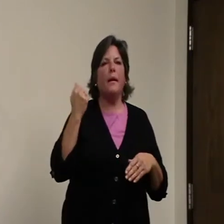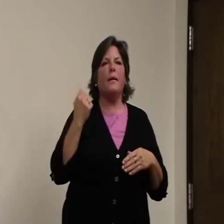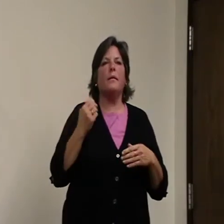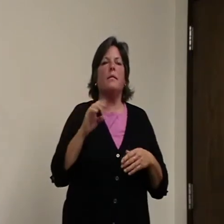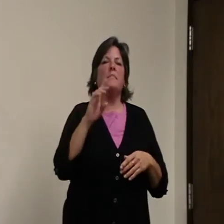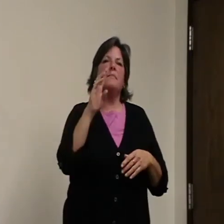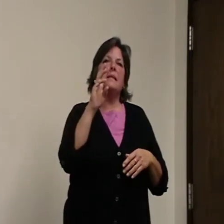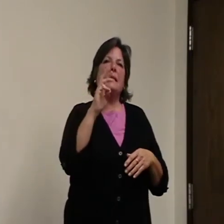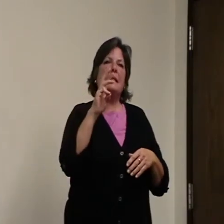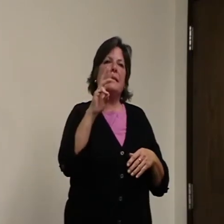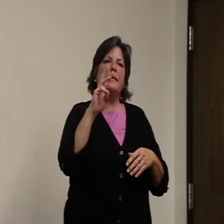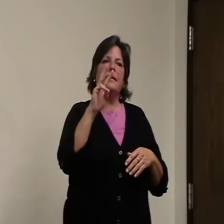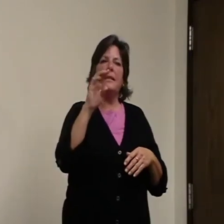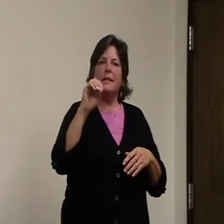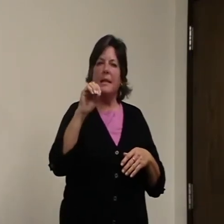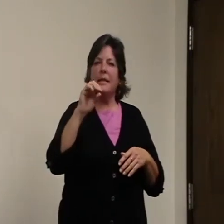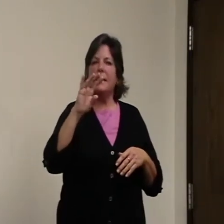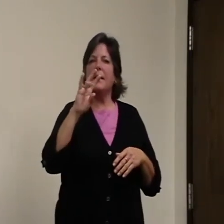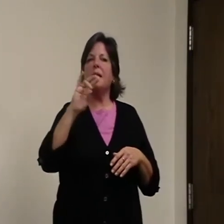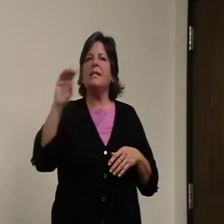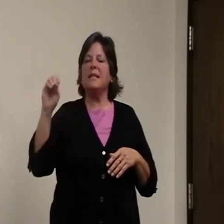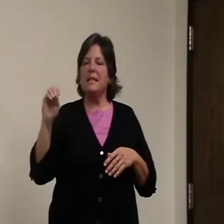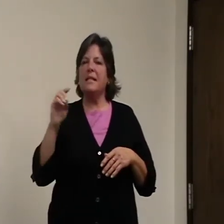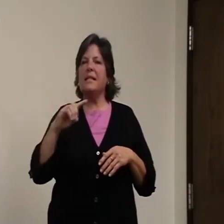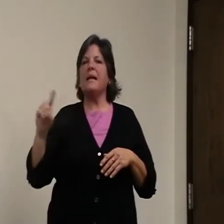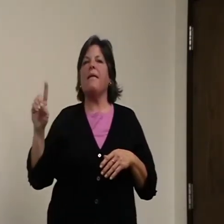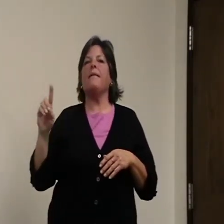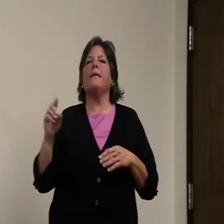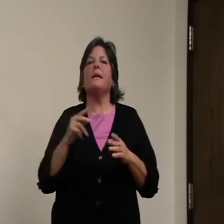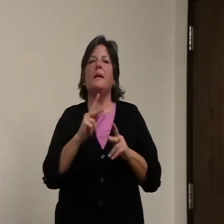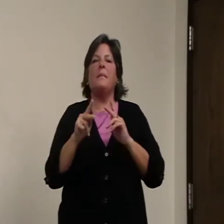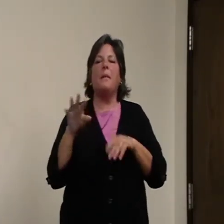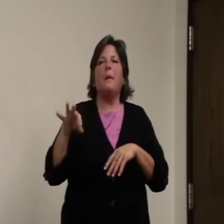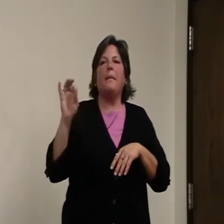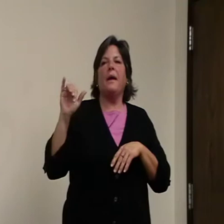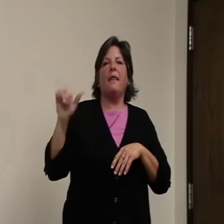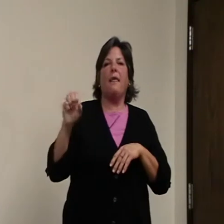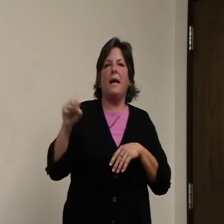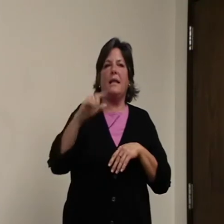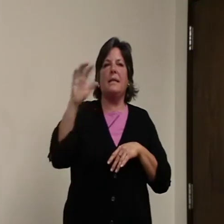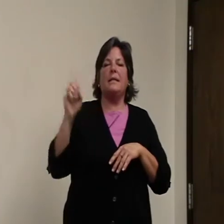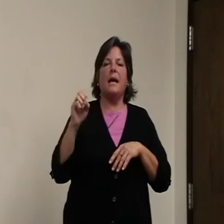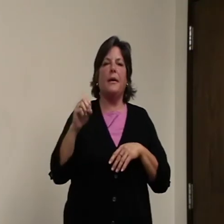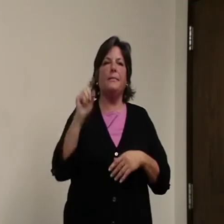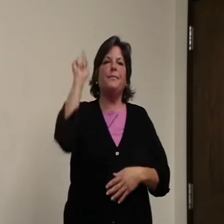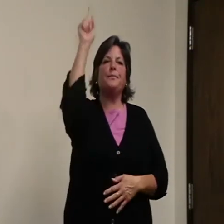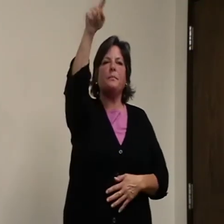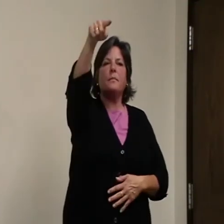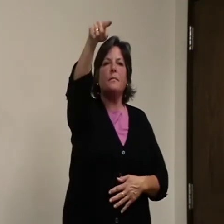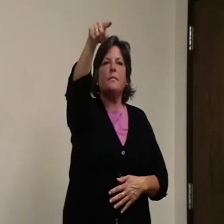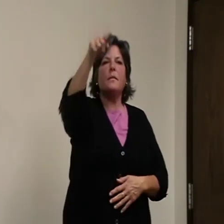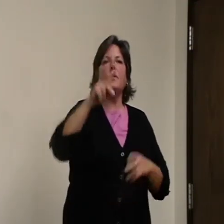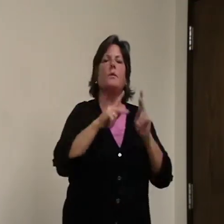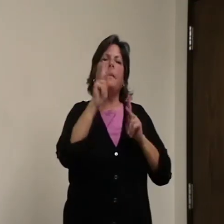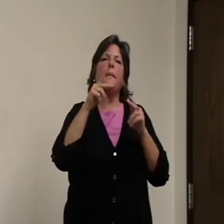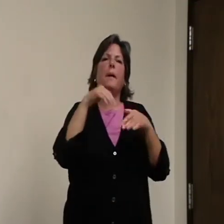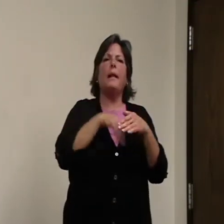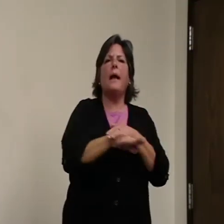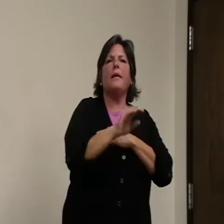these days. So when a person goes in that already has hearing aids, they have to have like a